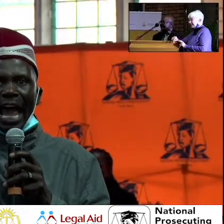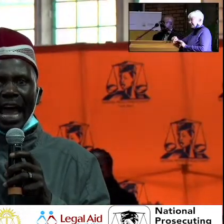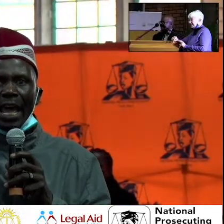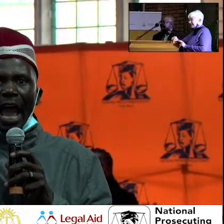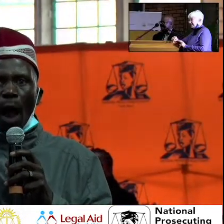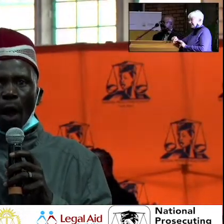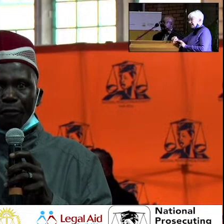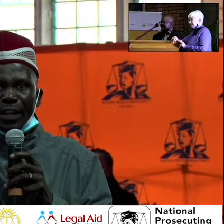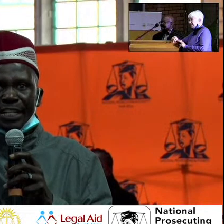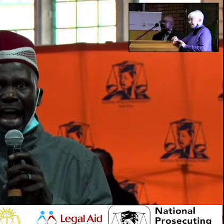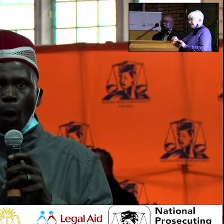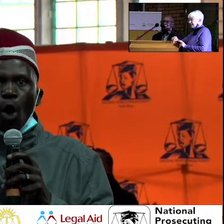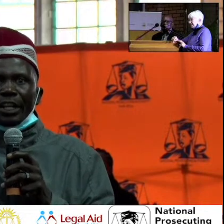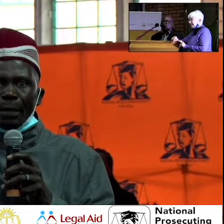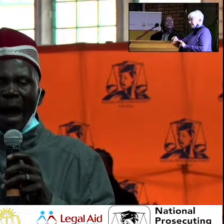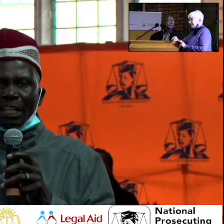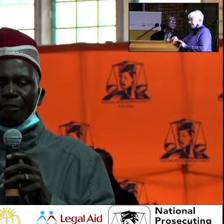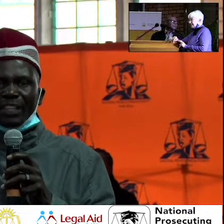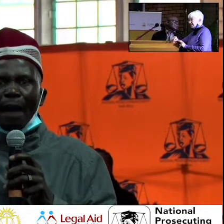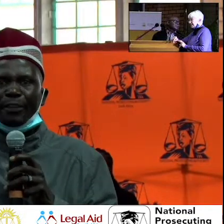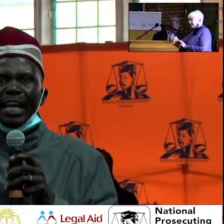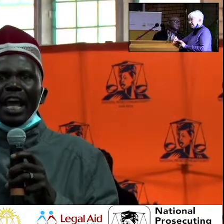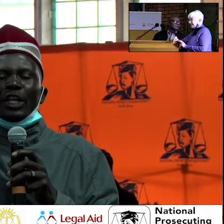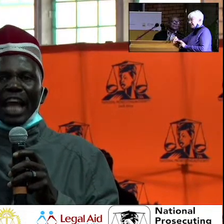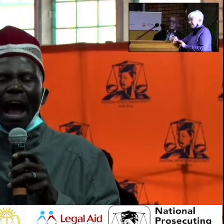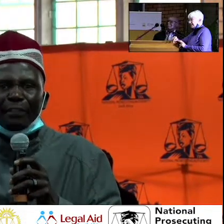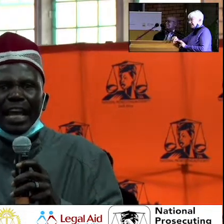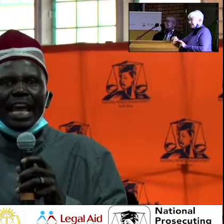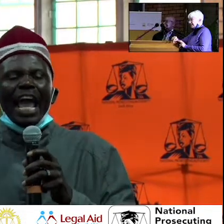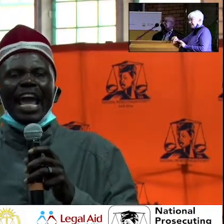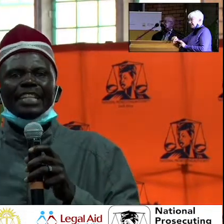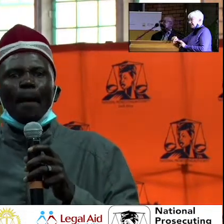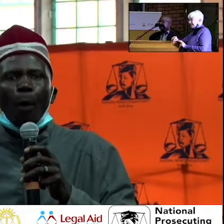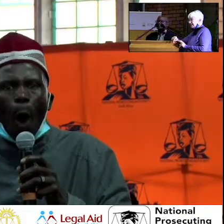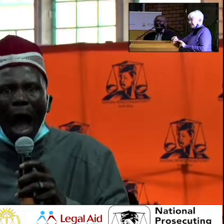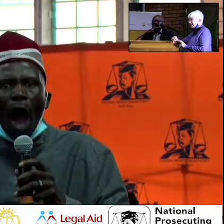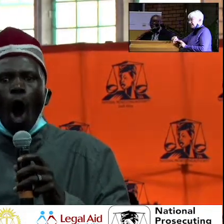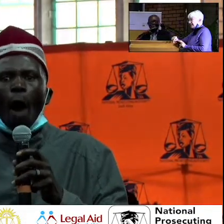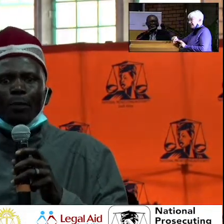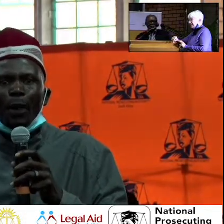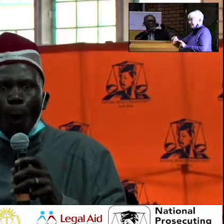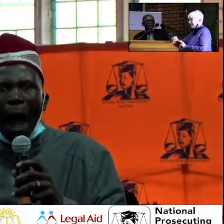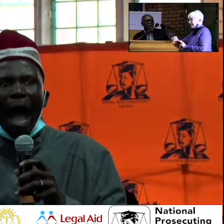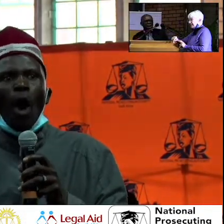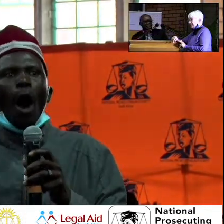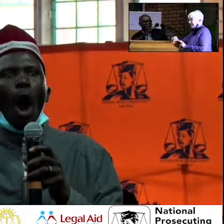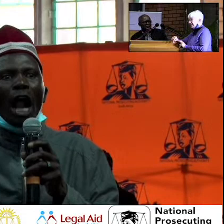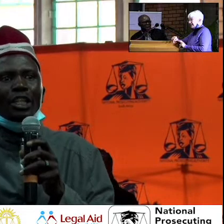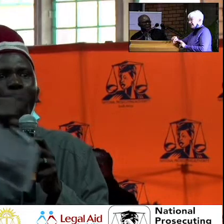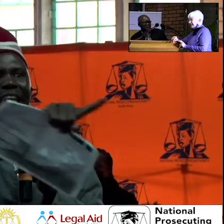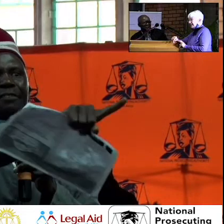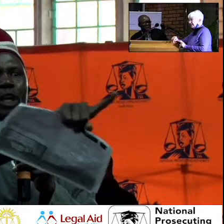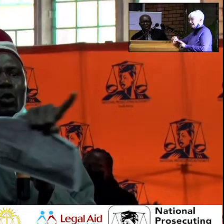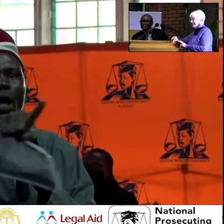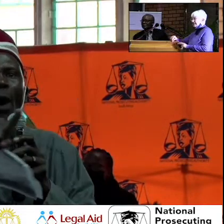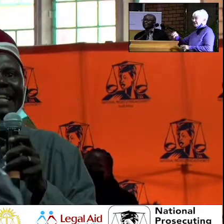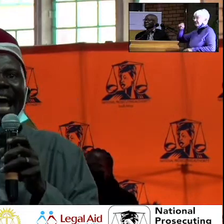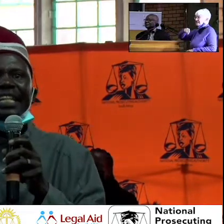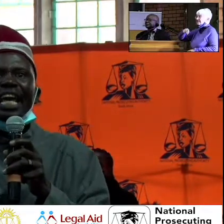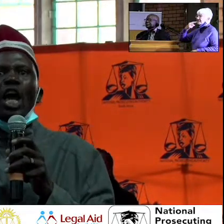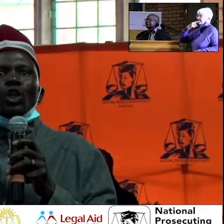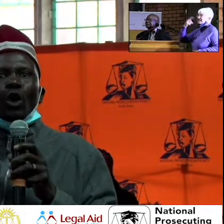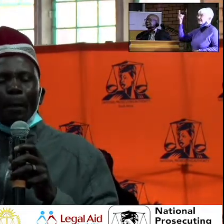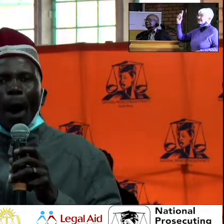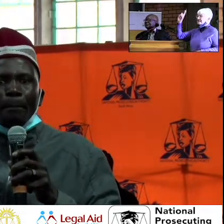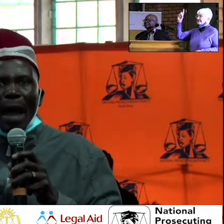things here. I won't finish now. Demand of Delft. Delft is the poor of the poor. Also, I'm giving you 21